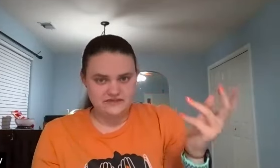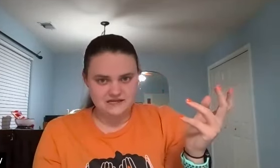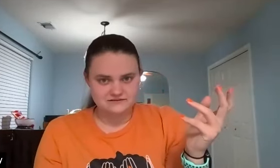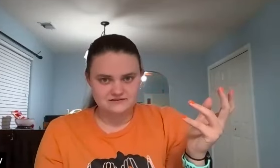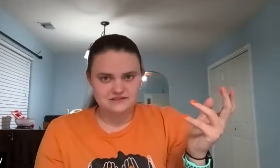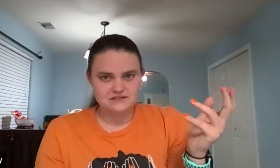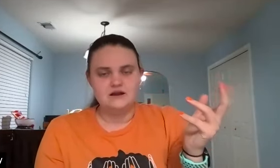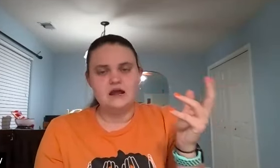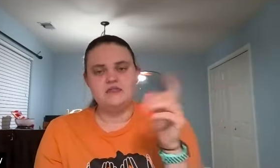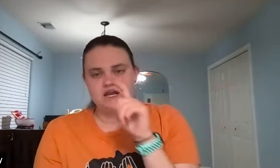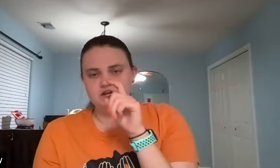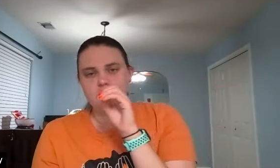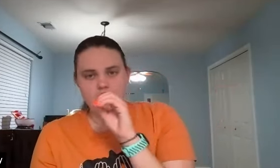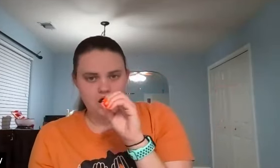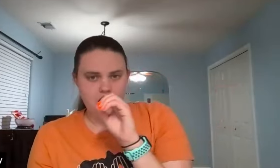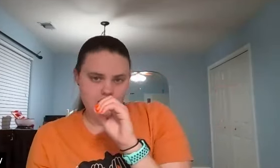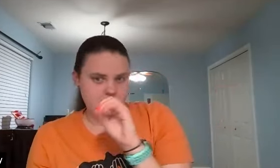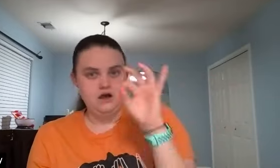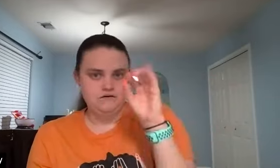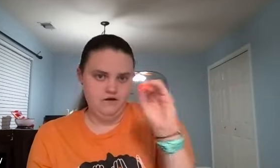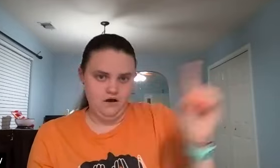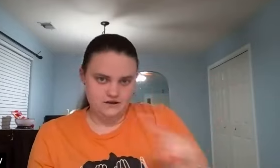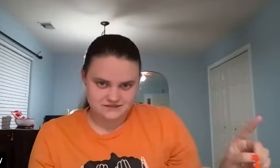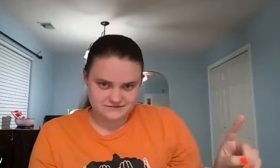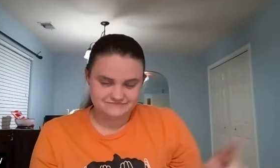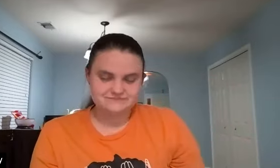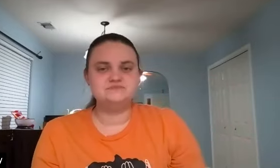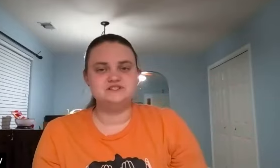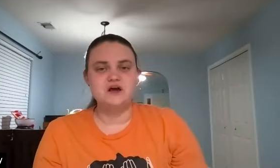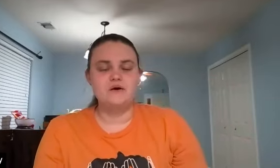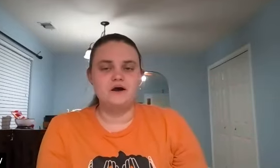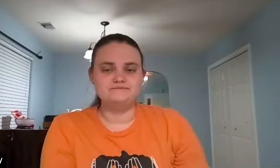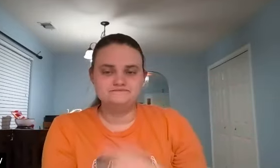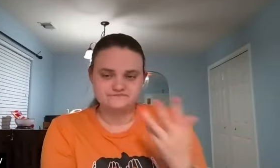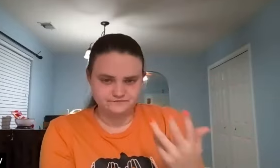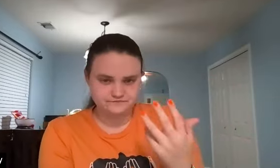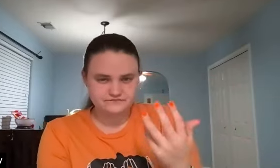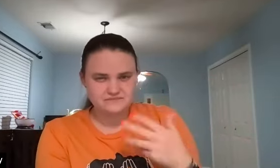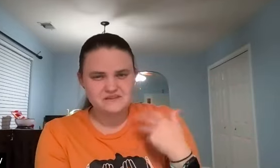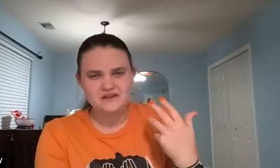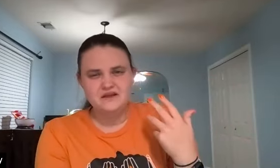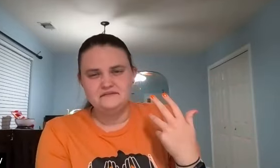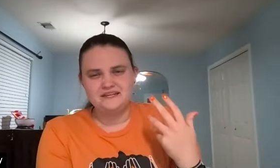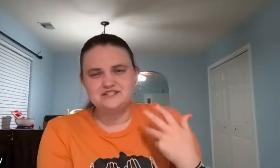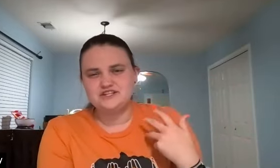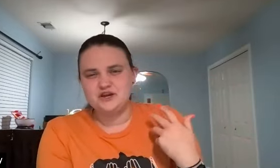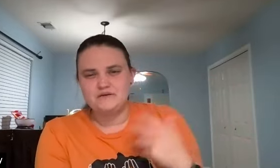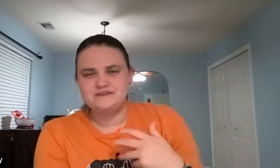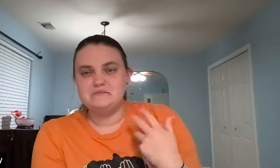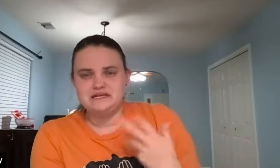it. And then I'd go of Oz. So that's just, you know, if it's a big